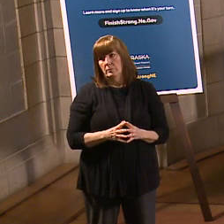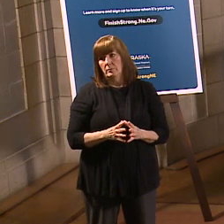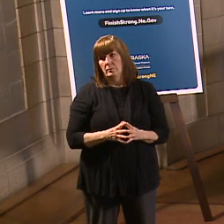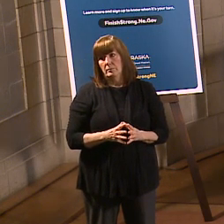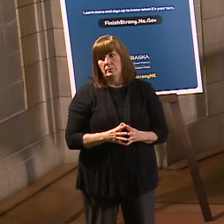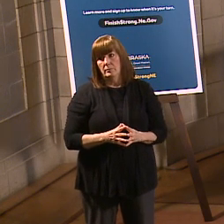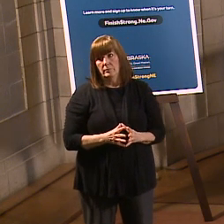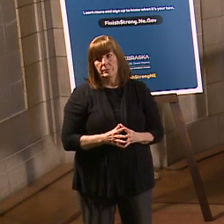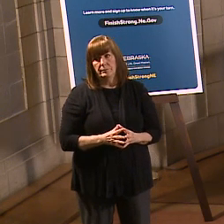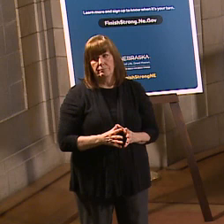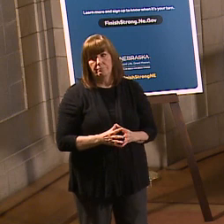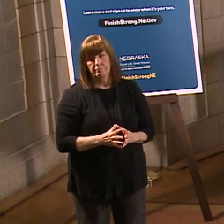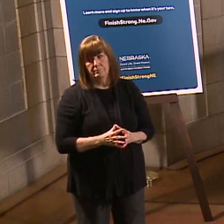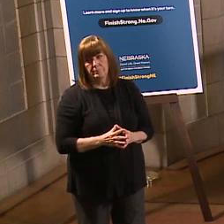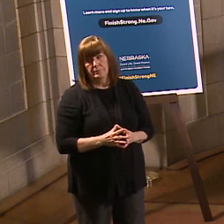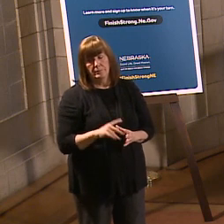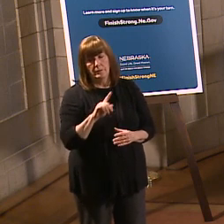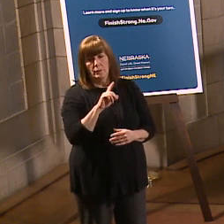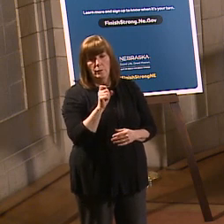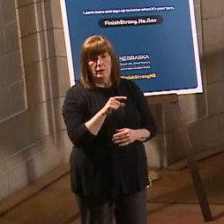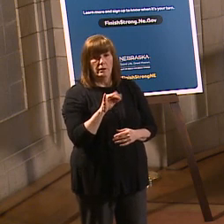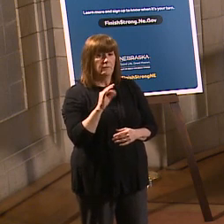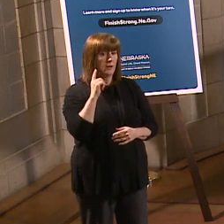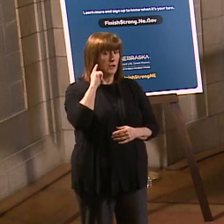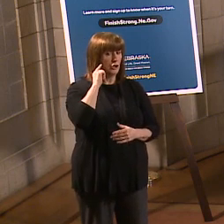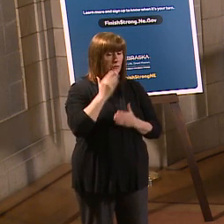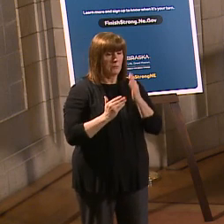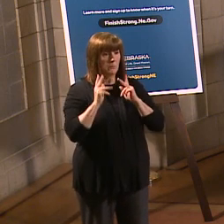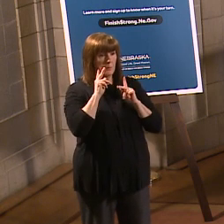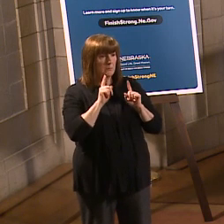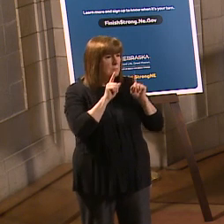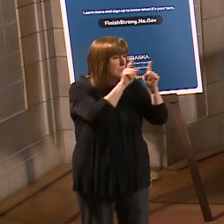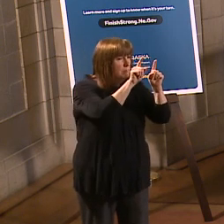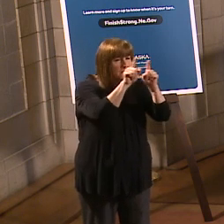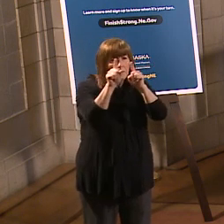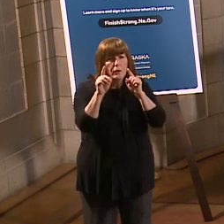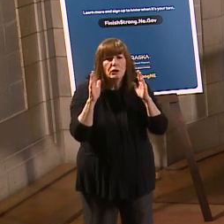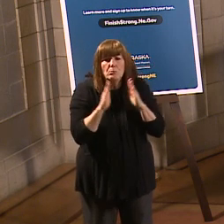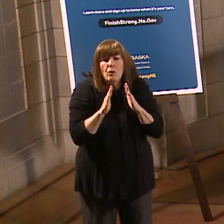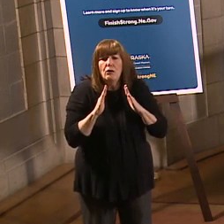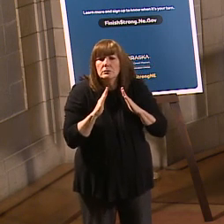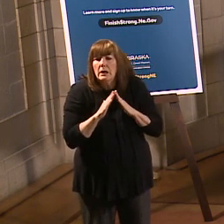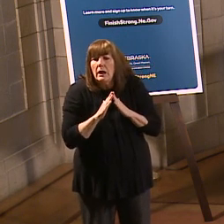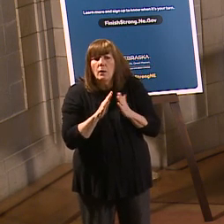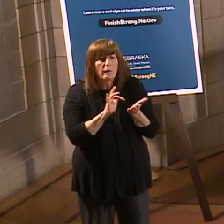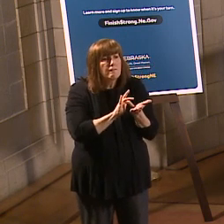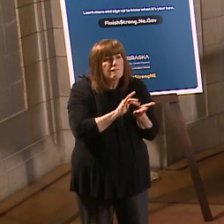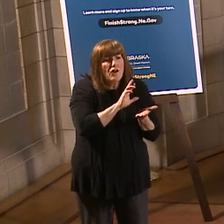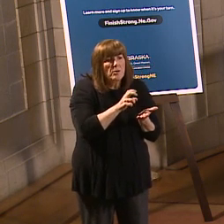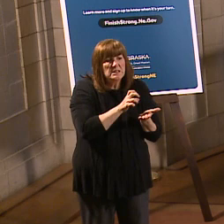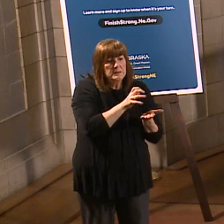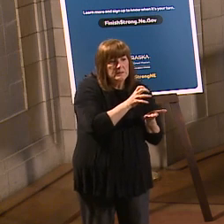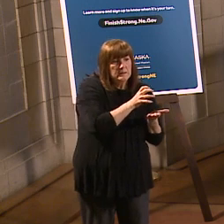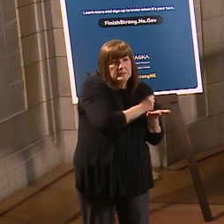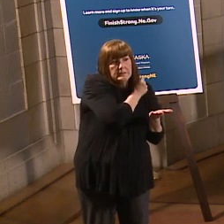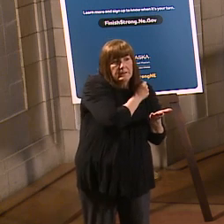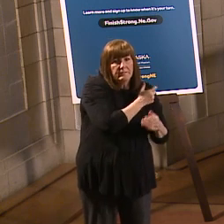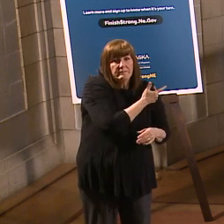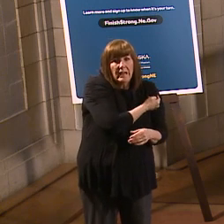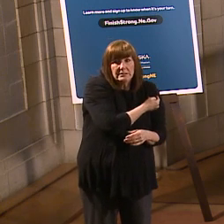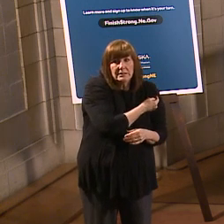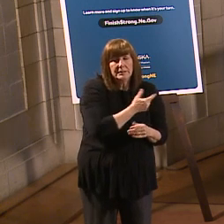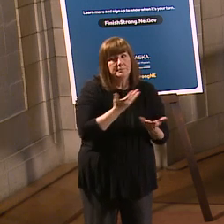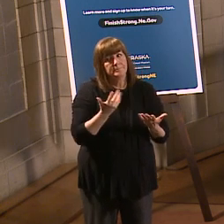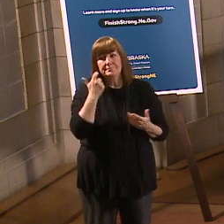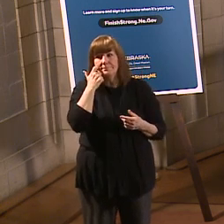that allowed in the state's program? So the question was, we hear some people are going to smaller town pharmacies to be able to get vaccines. And again, as